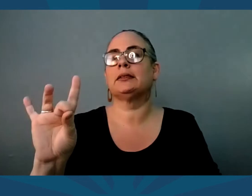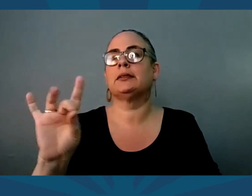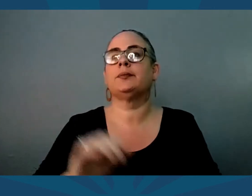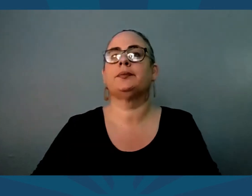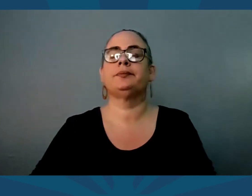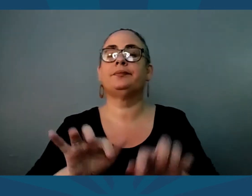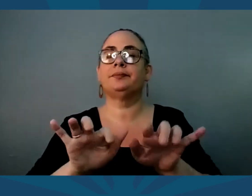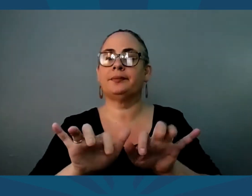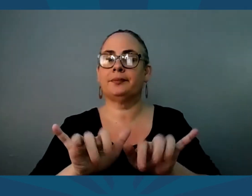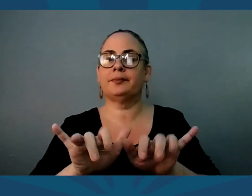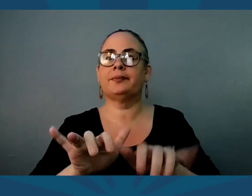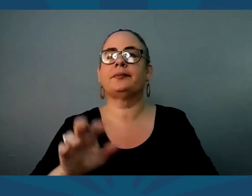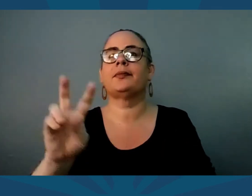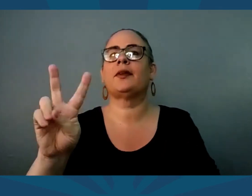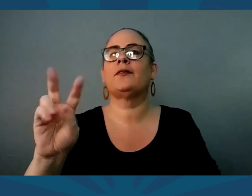602-506-2348.